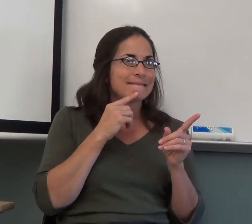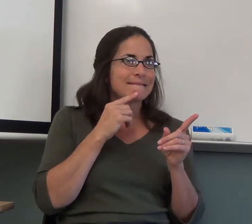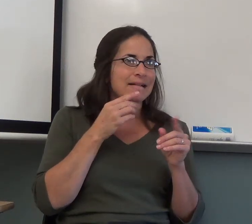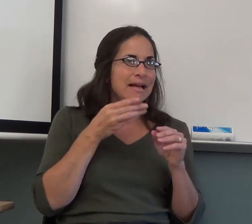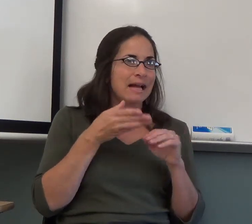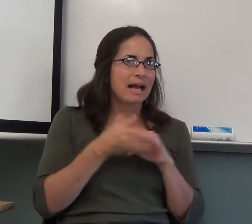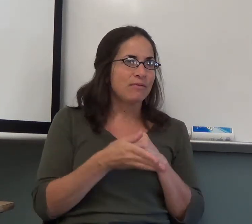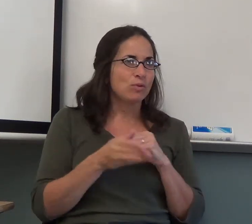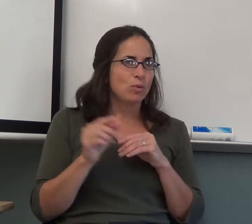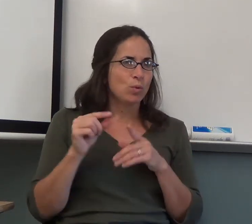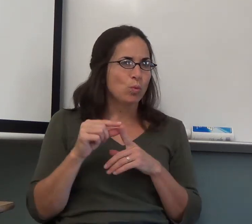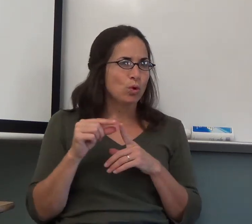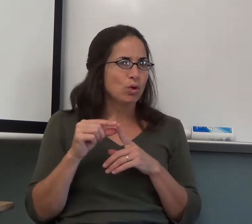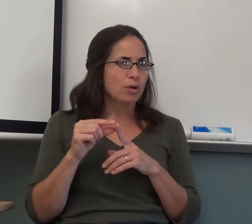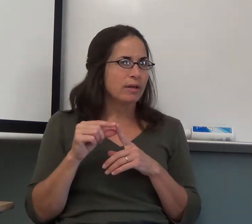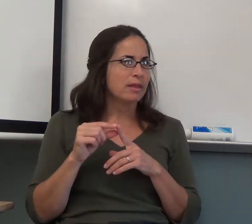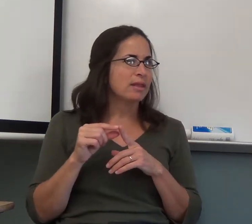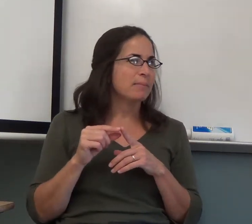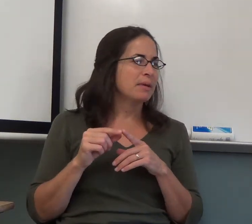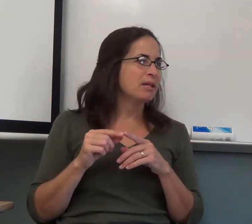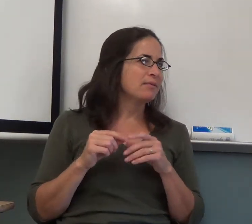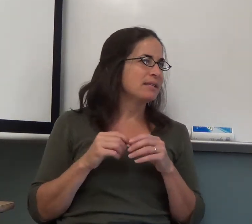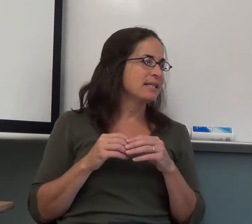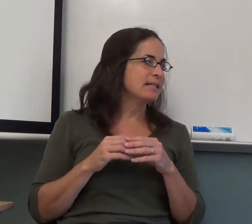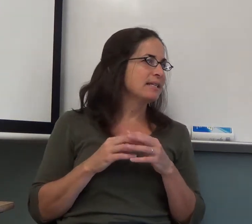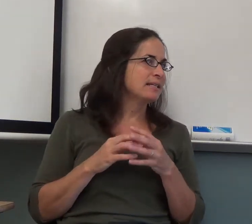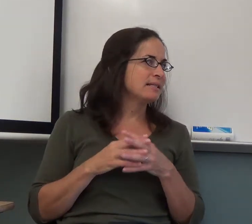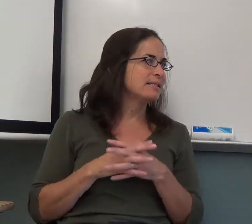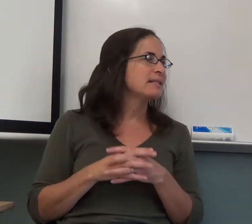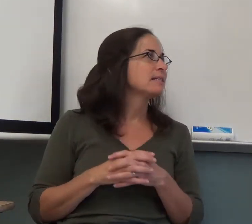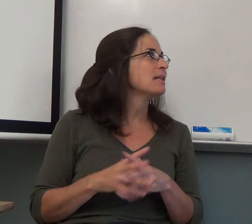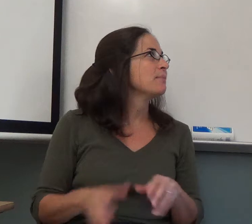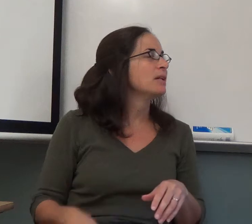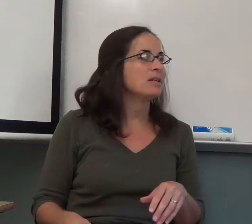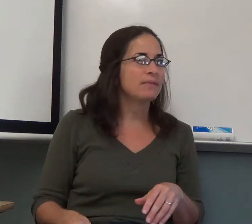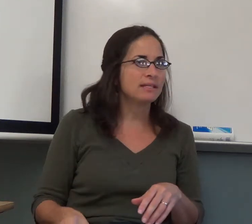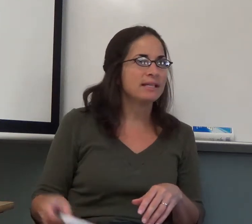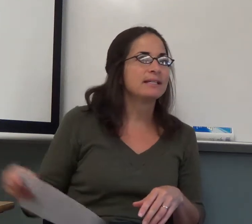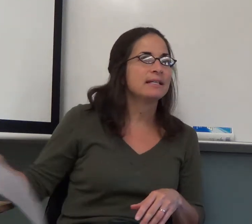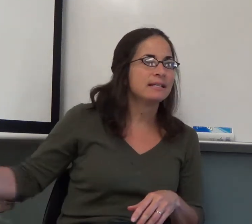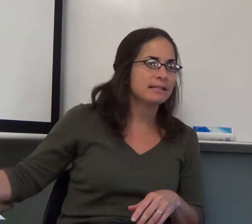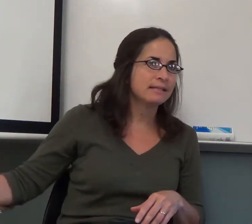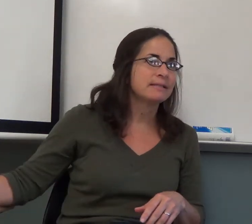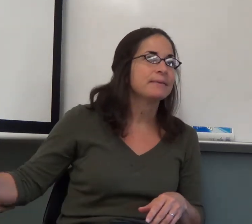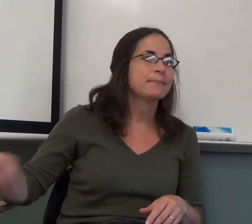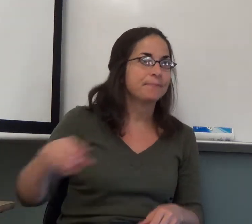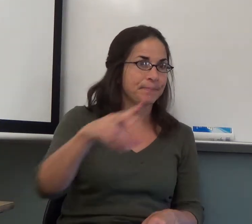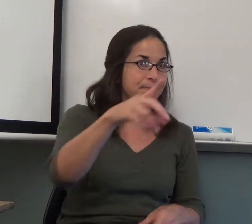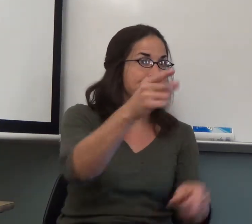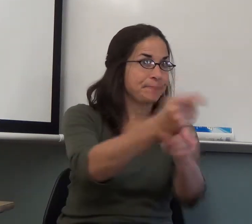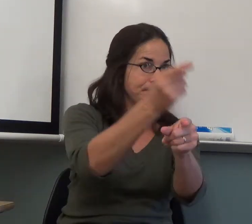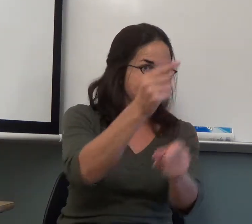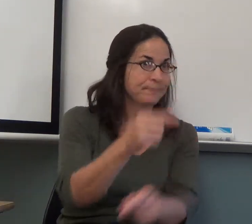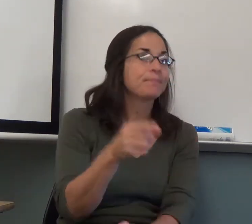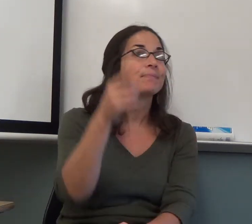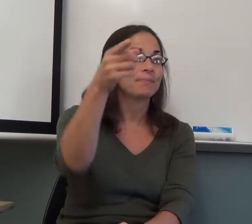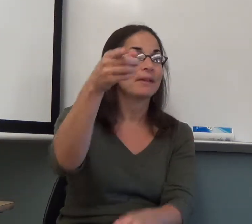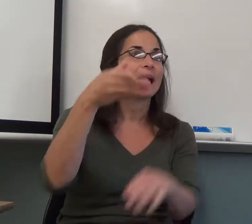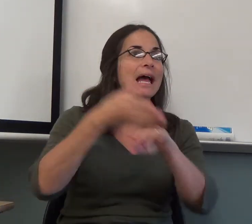no. The middle This of is the my- sentence? this is my- So the middle of the sentence? Good. Okay. This is my sad look